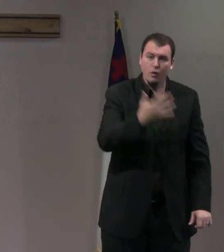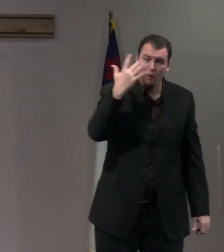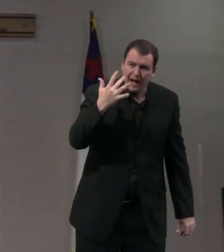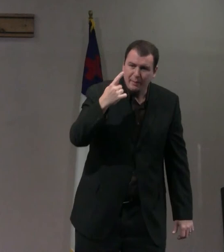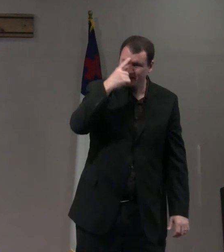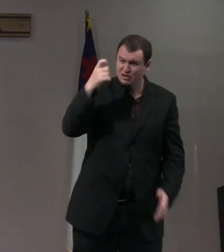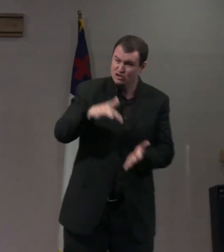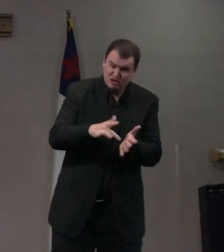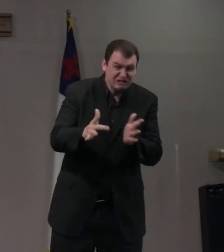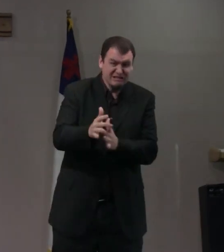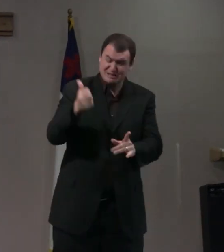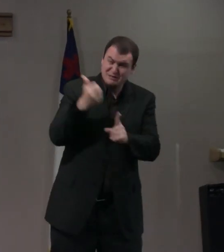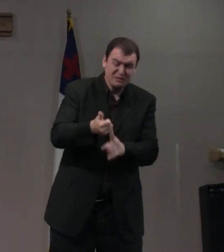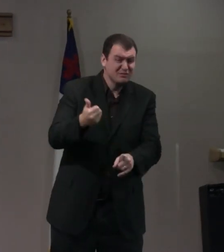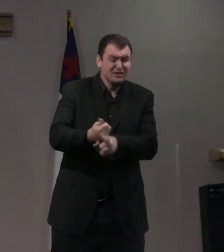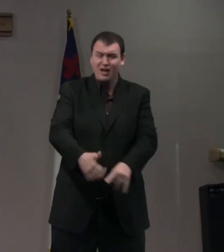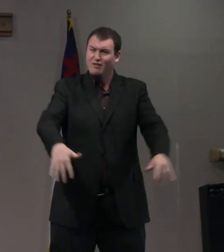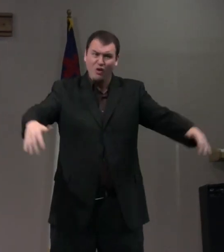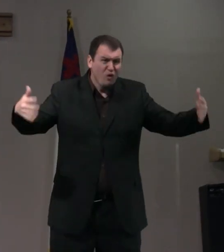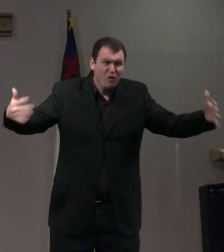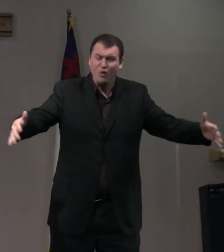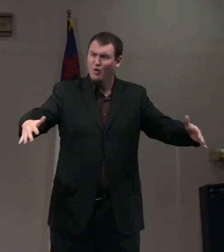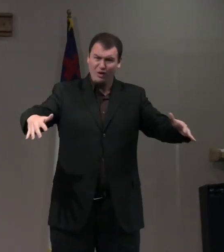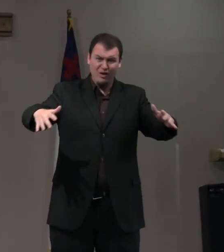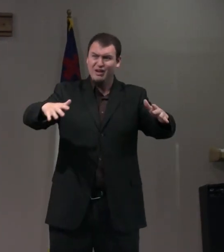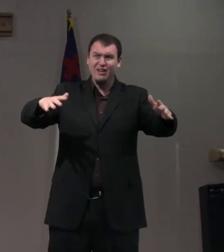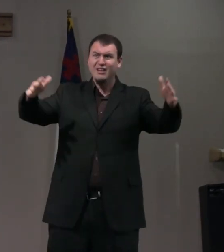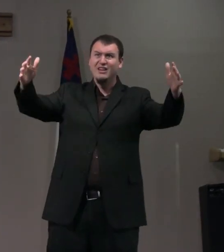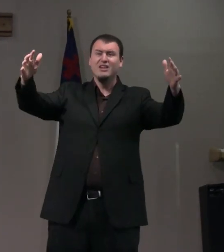wow, it really thrills me because Jesus